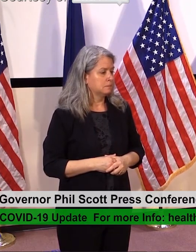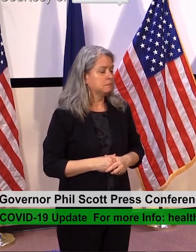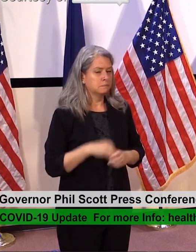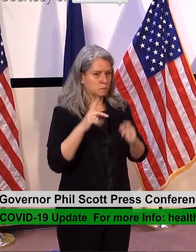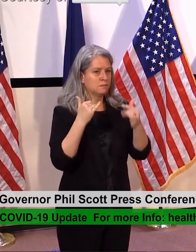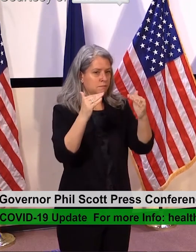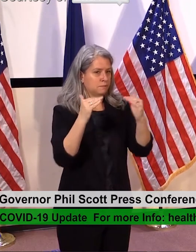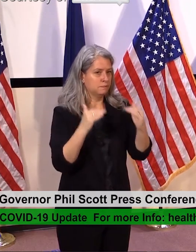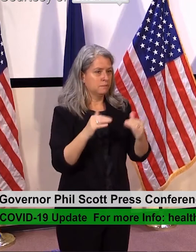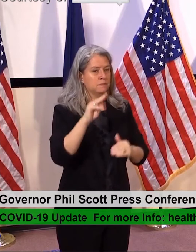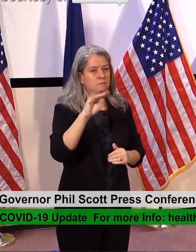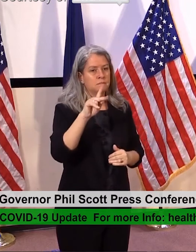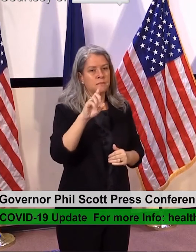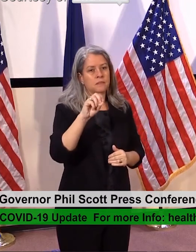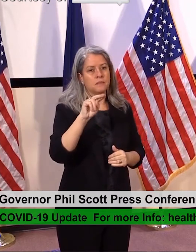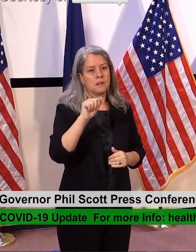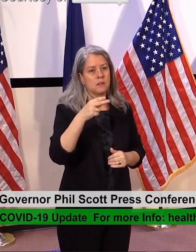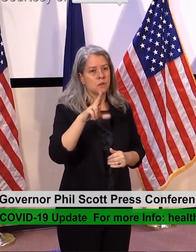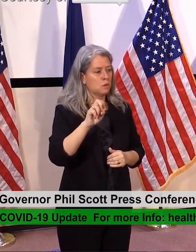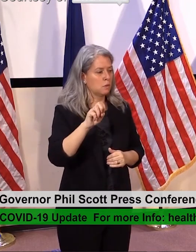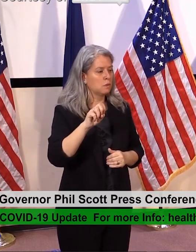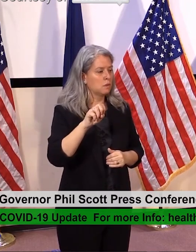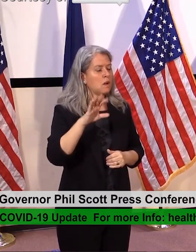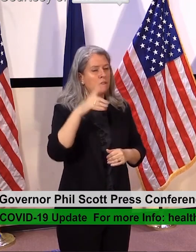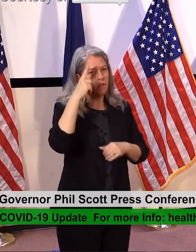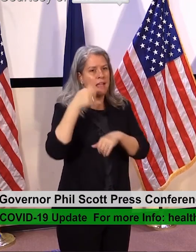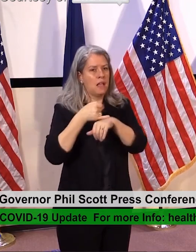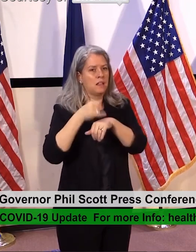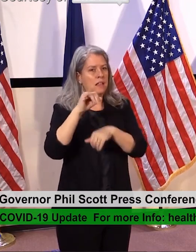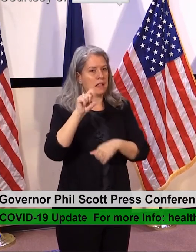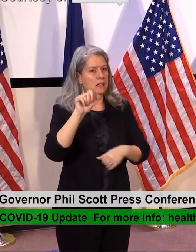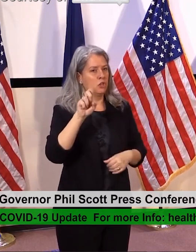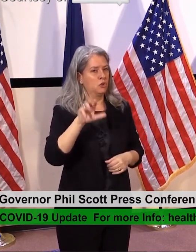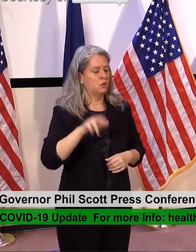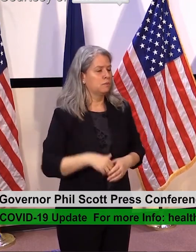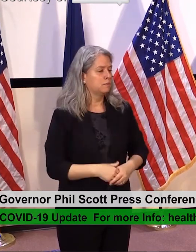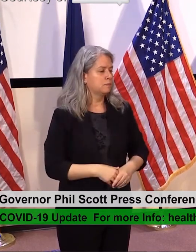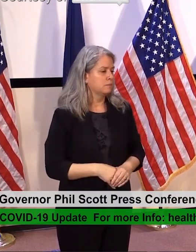All right, we're going to move to Mike Donahue, Vermont, for the Islander.